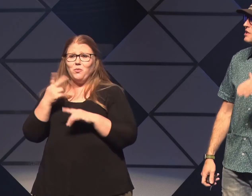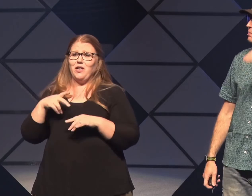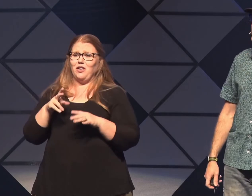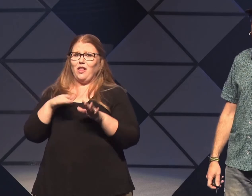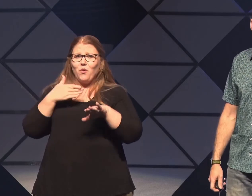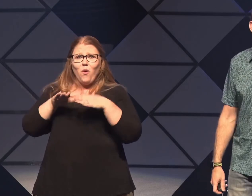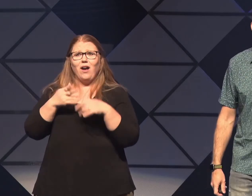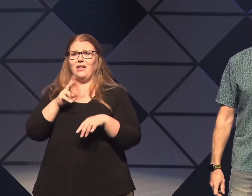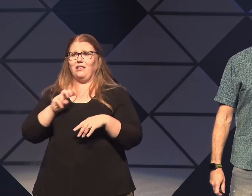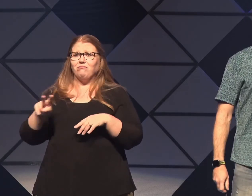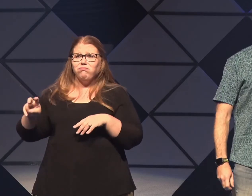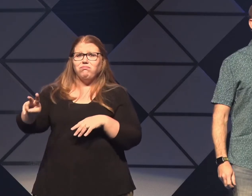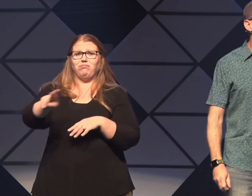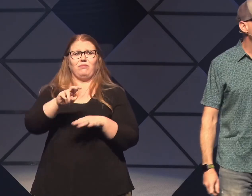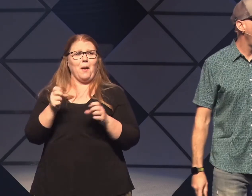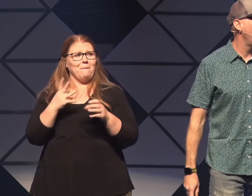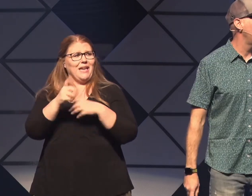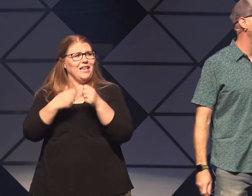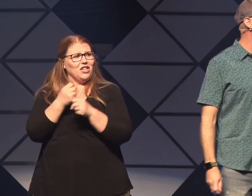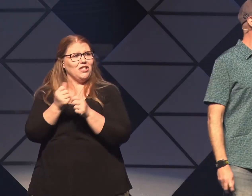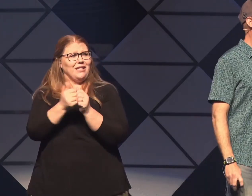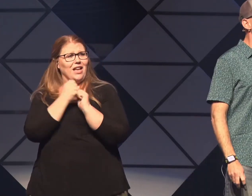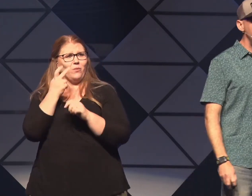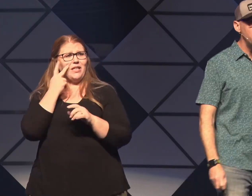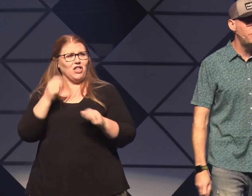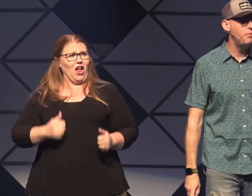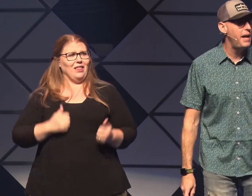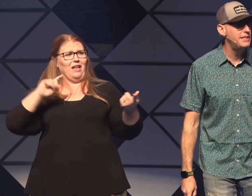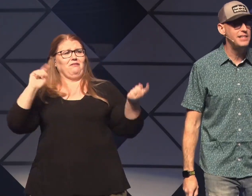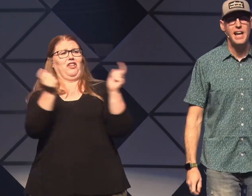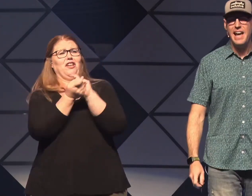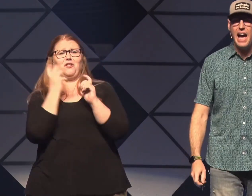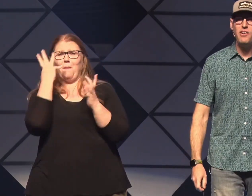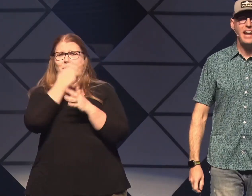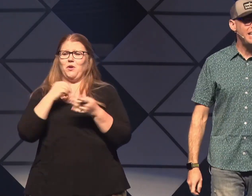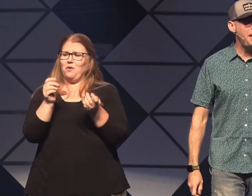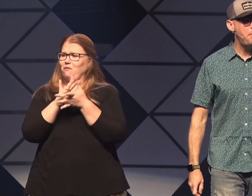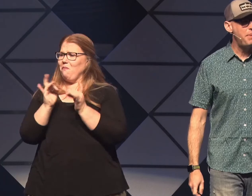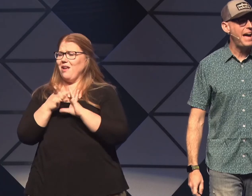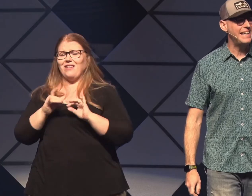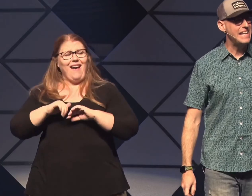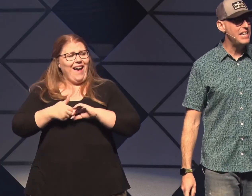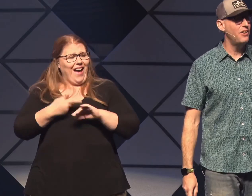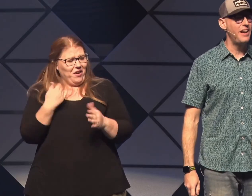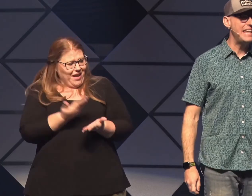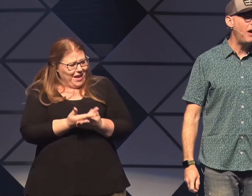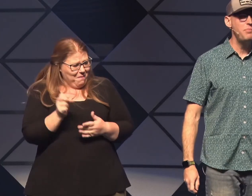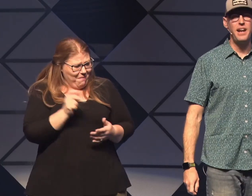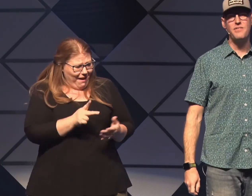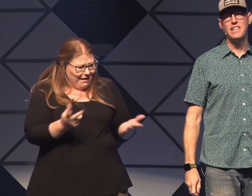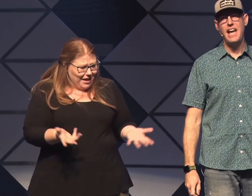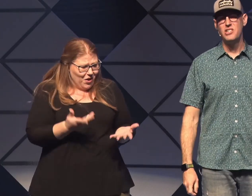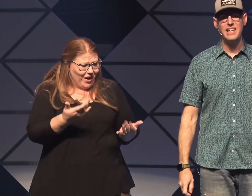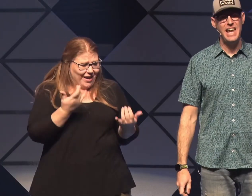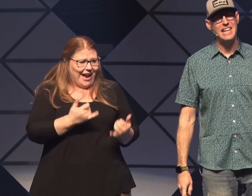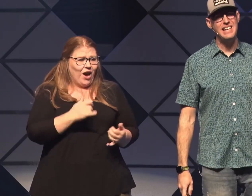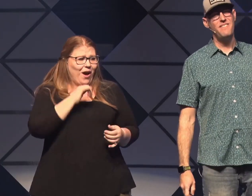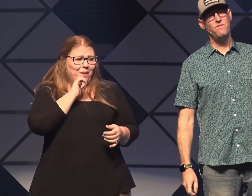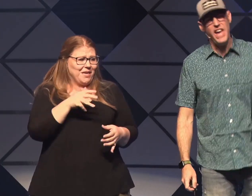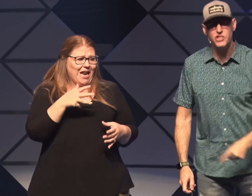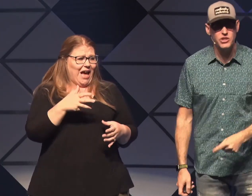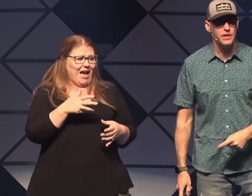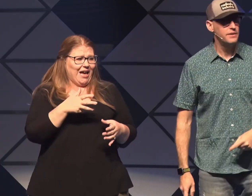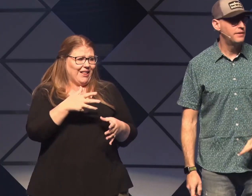walking, and we spent years together, and we saw lives changed in this beautiful message. How did I get back here? And now I'm not even catching